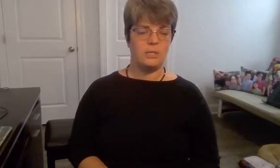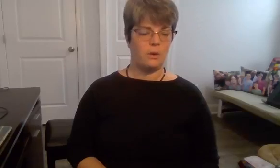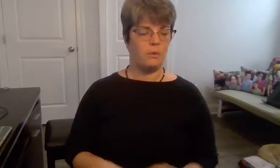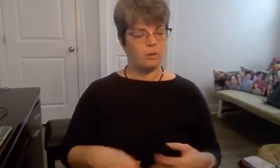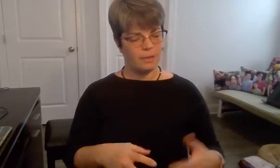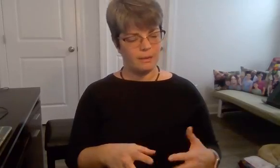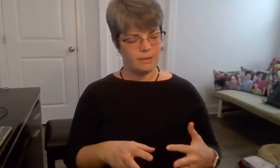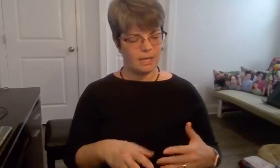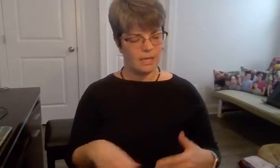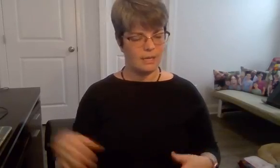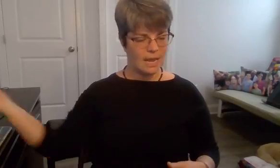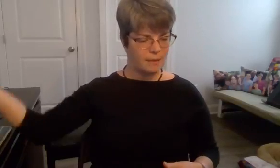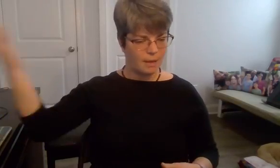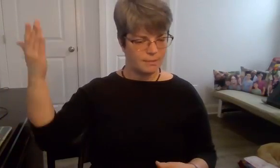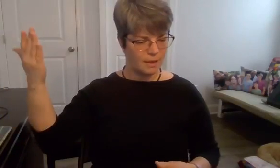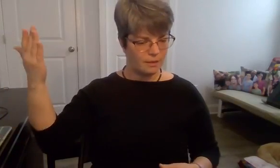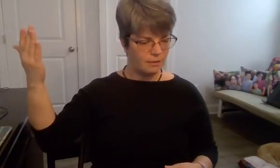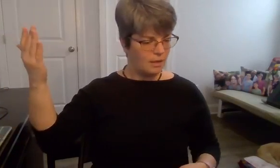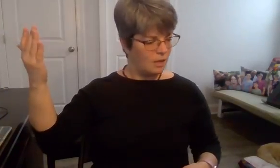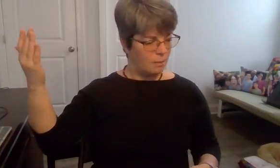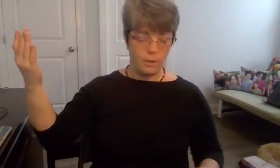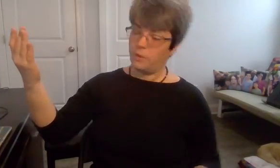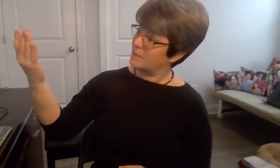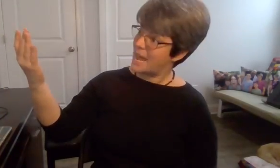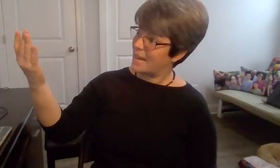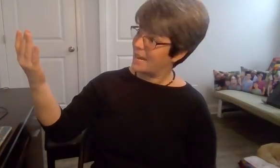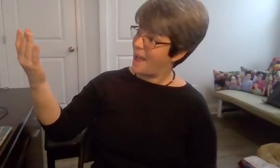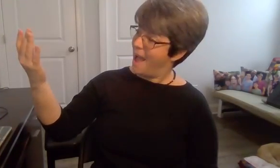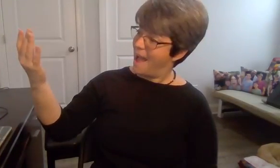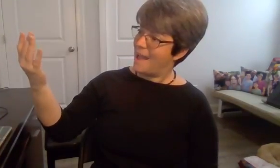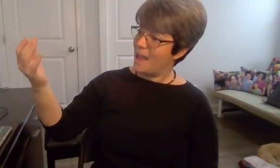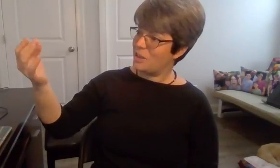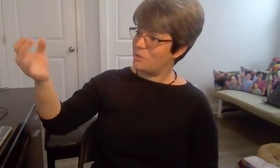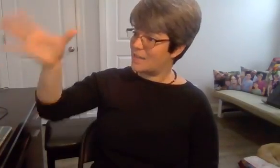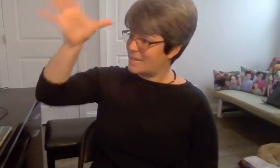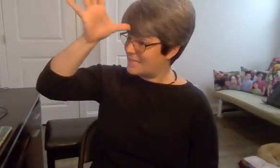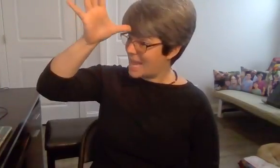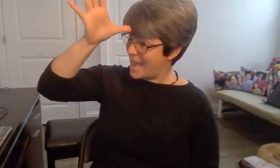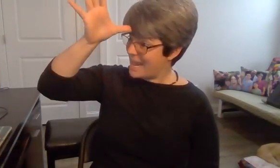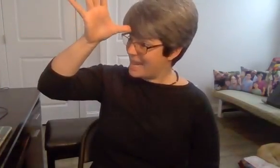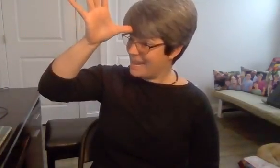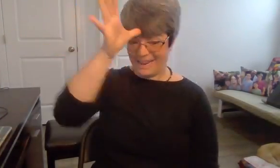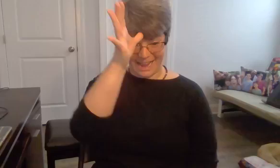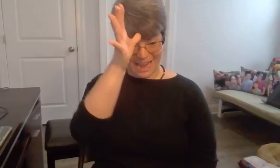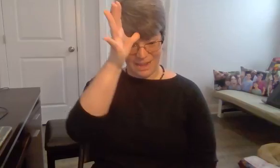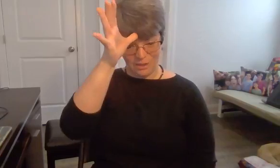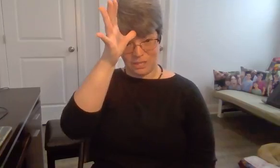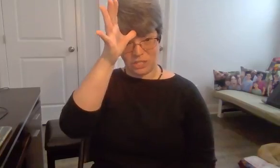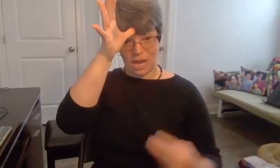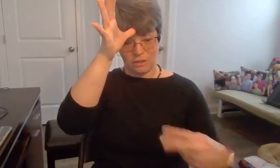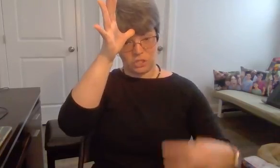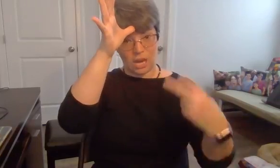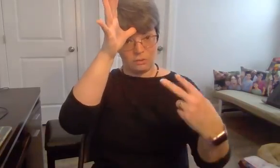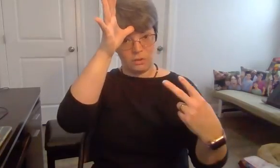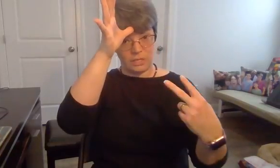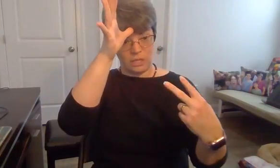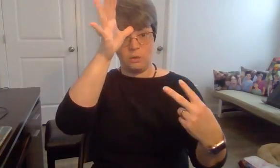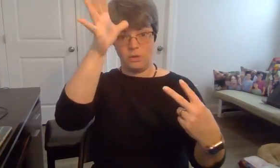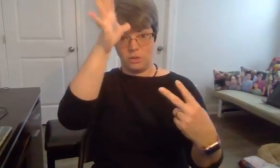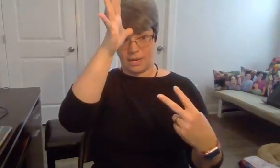So you're playing with the kid, daddy pops out, you both look at daddy, and you sign daddy, and you look at the child looks at you, and you sign